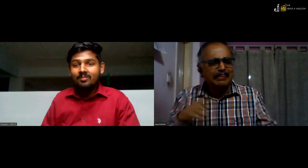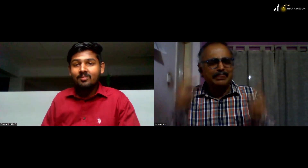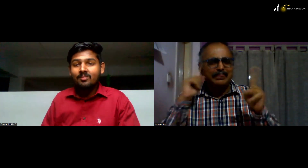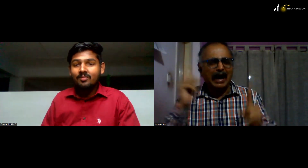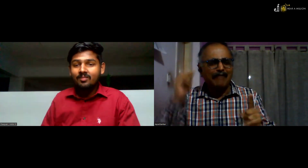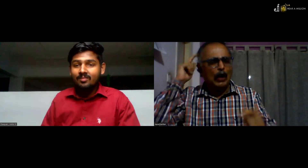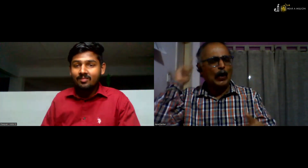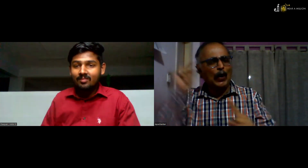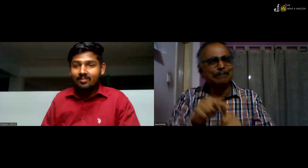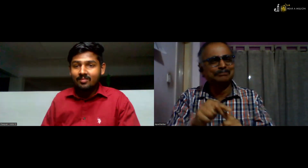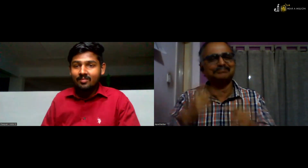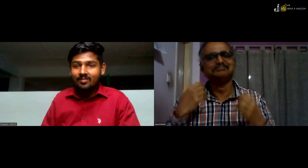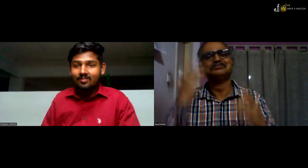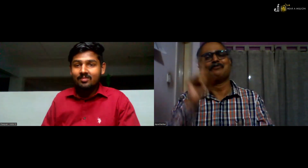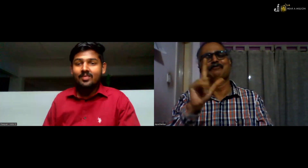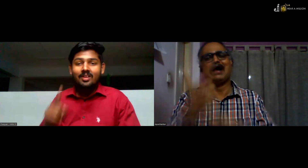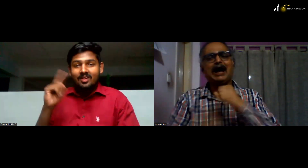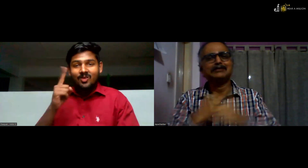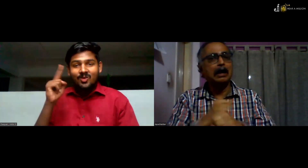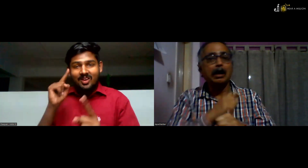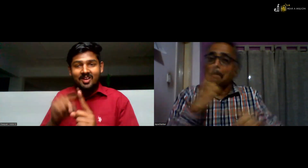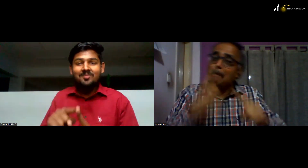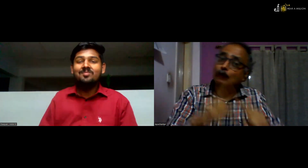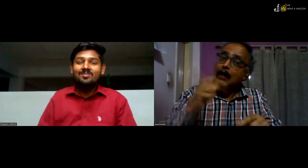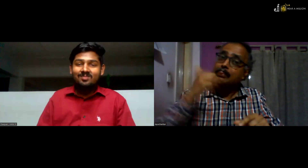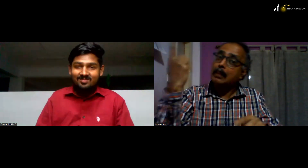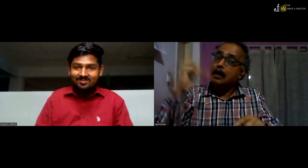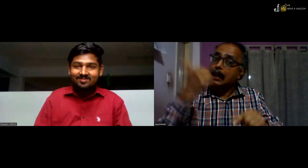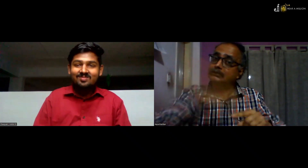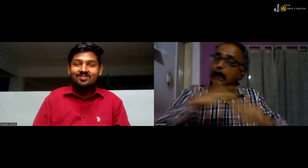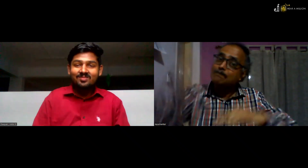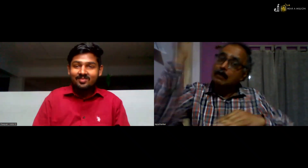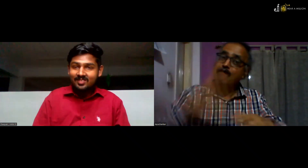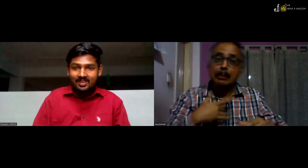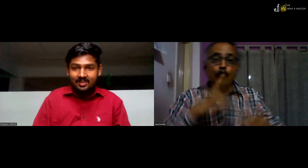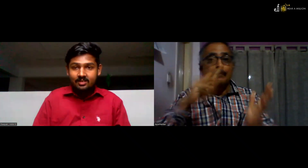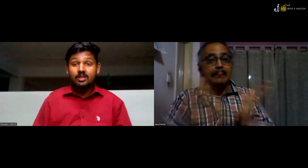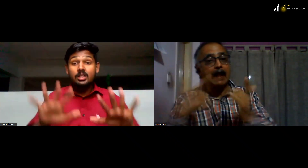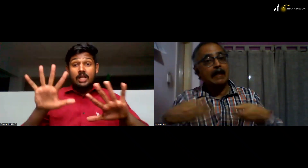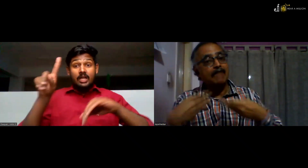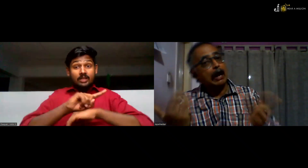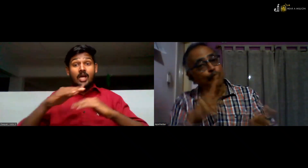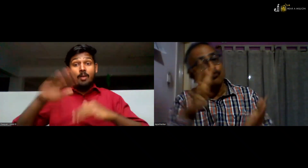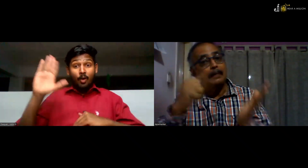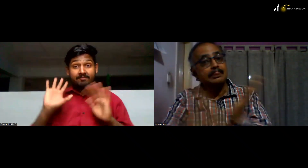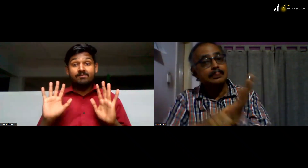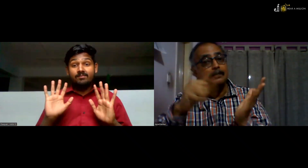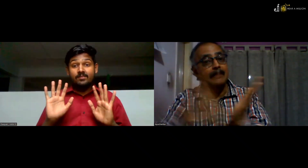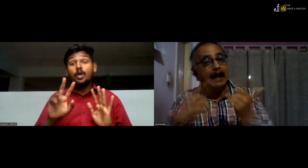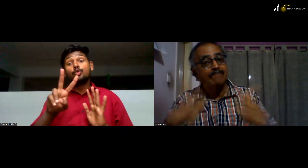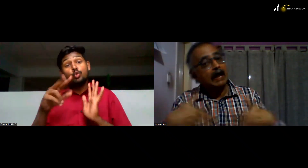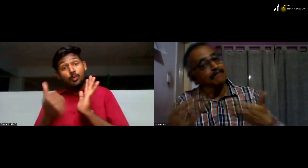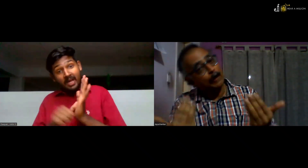it was like a year of experience for me. And this was the first time, like when I went, and